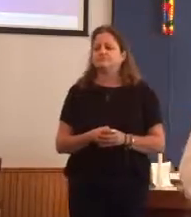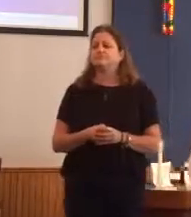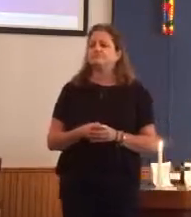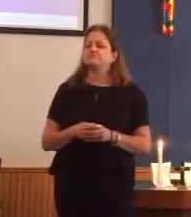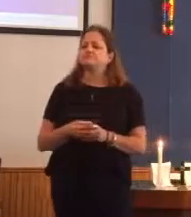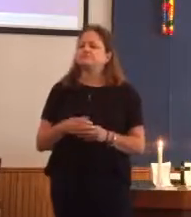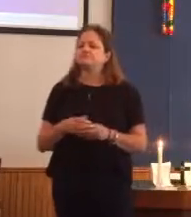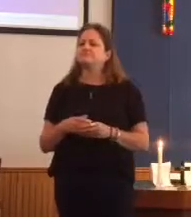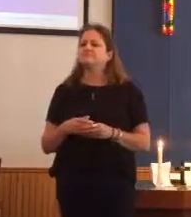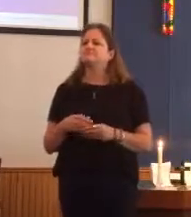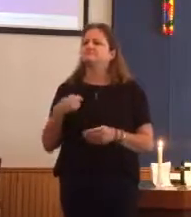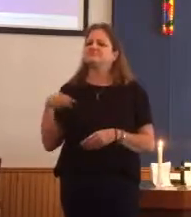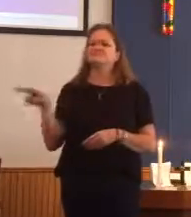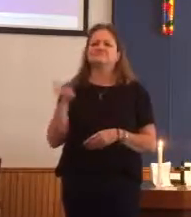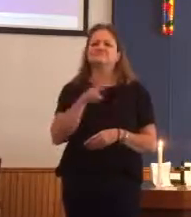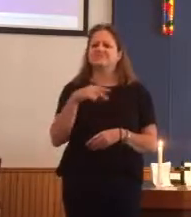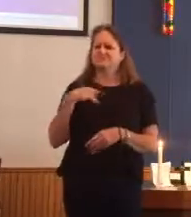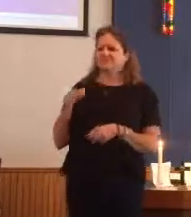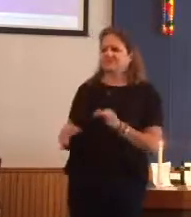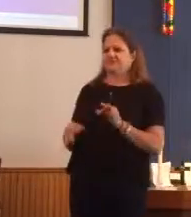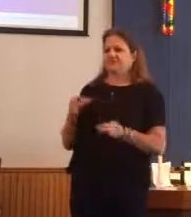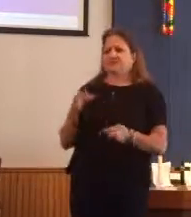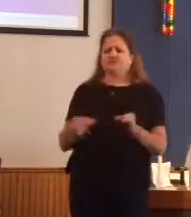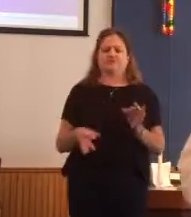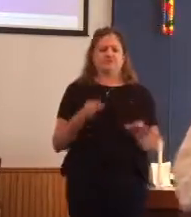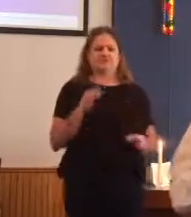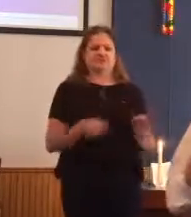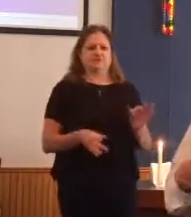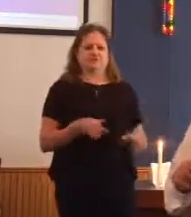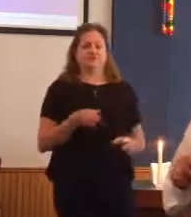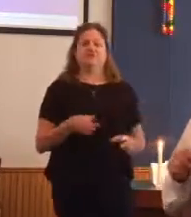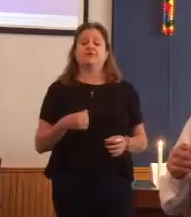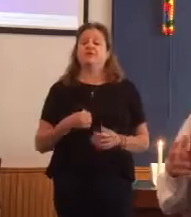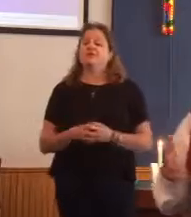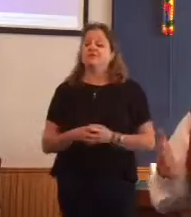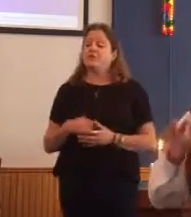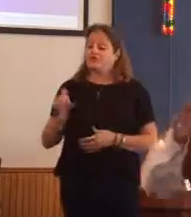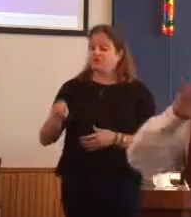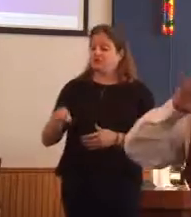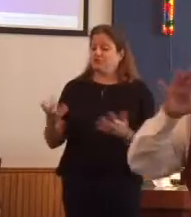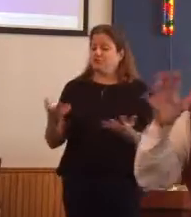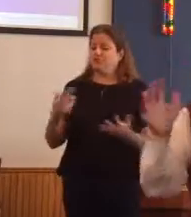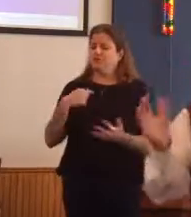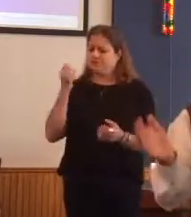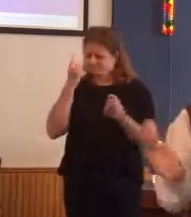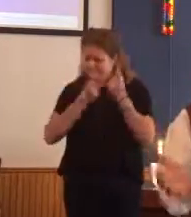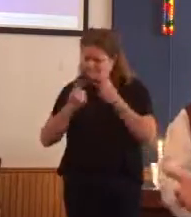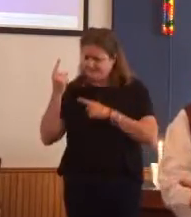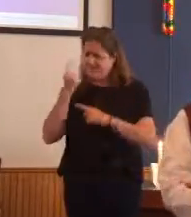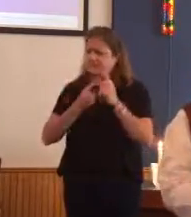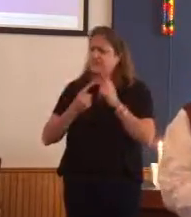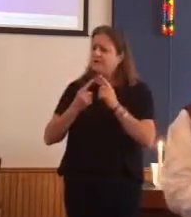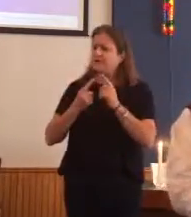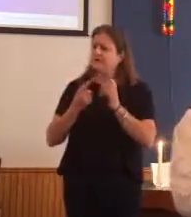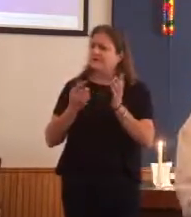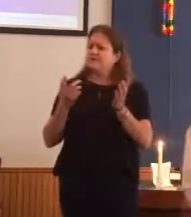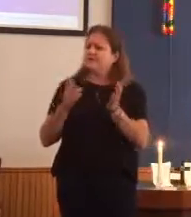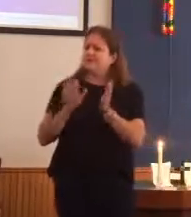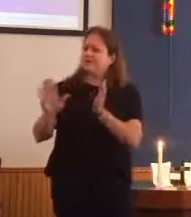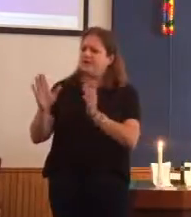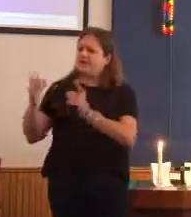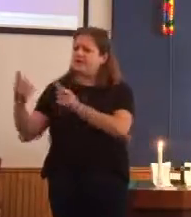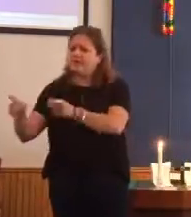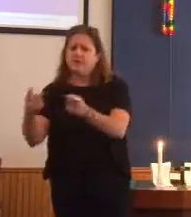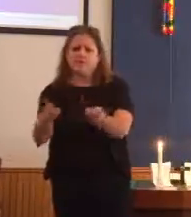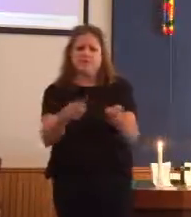we judge without considering the circumstances